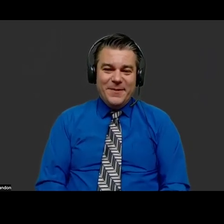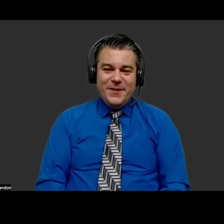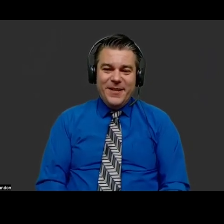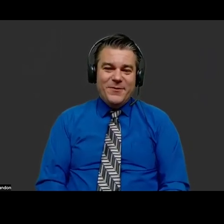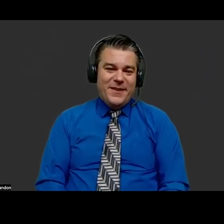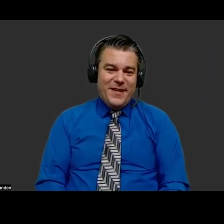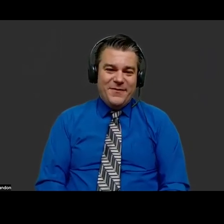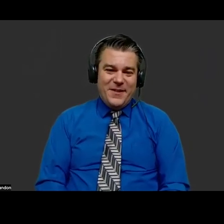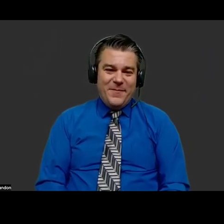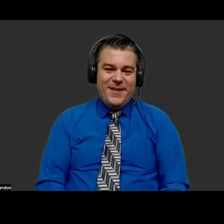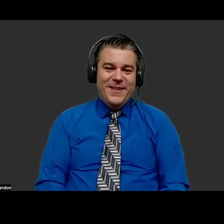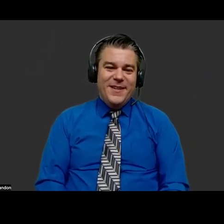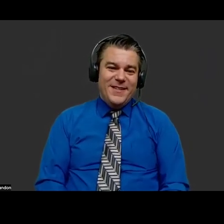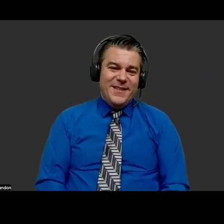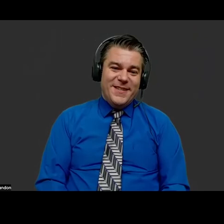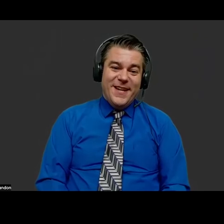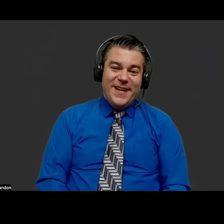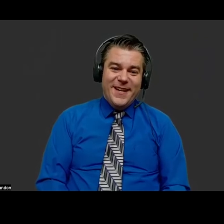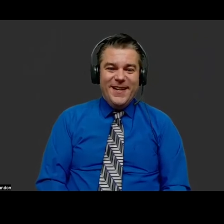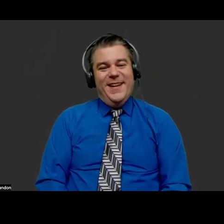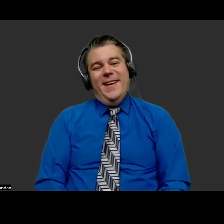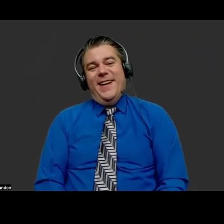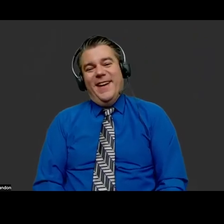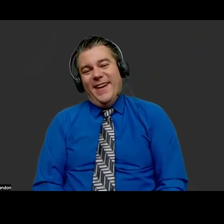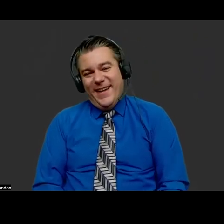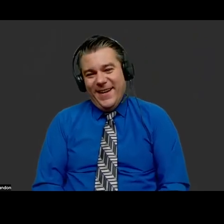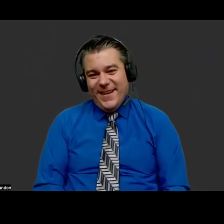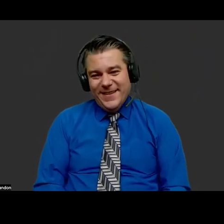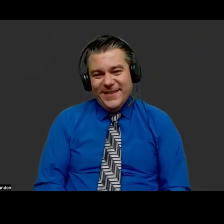Christy, I'm good. I'm trying to think of something. Cynthia says, hey.